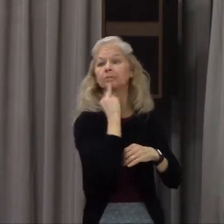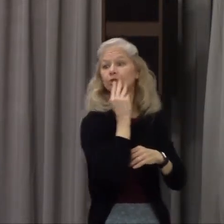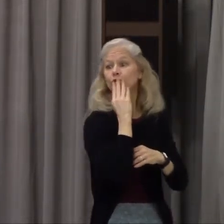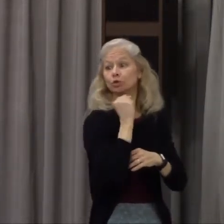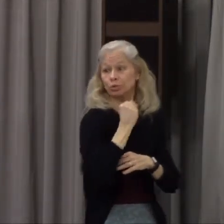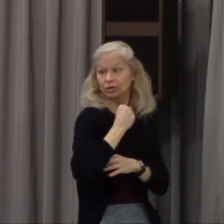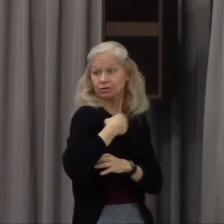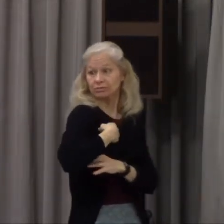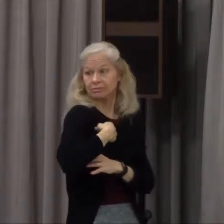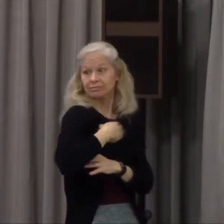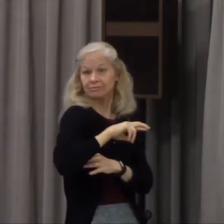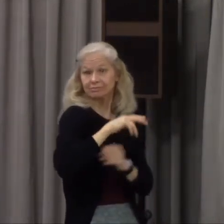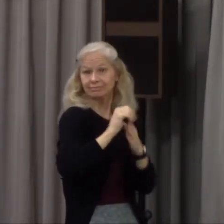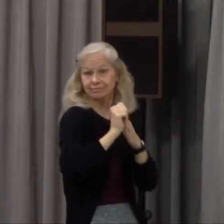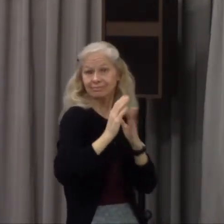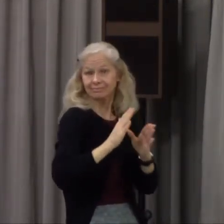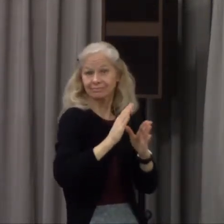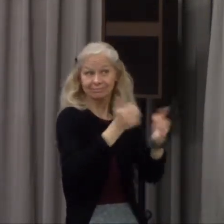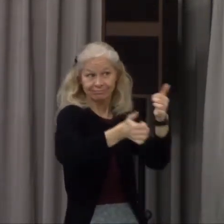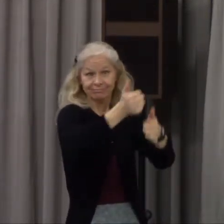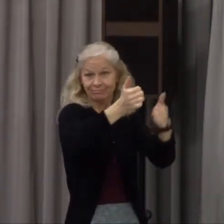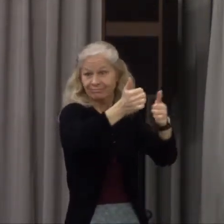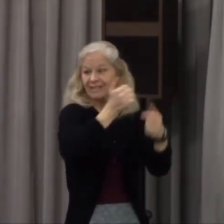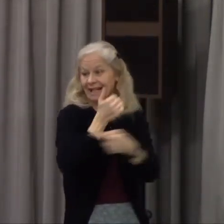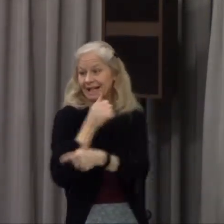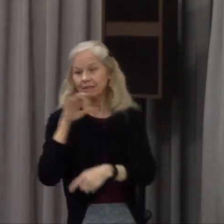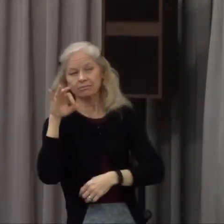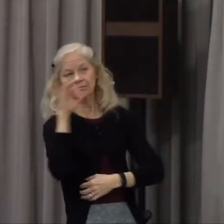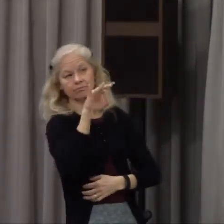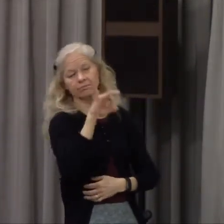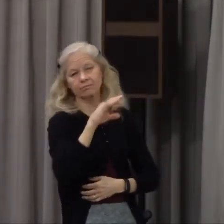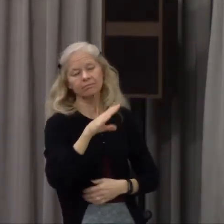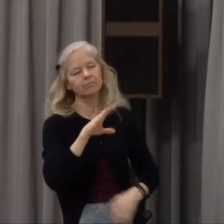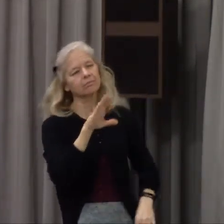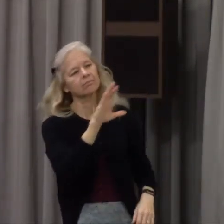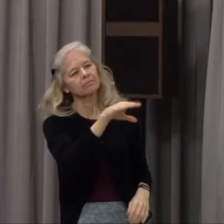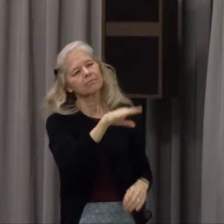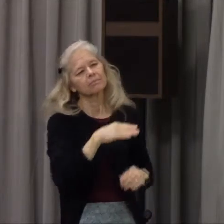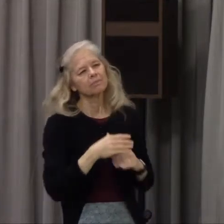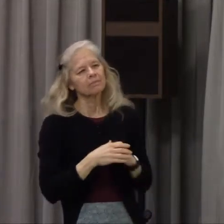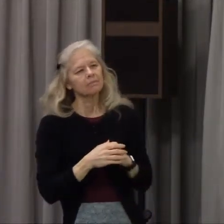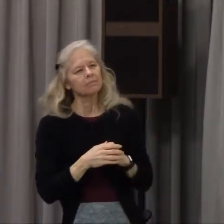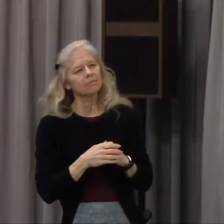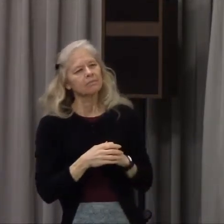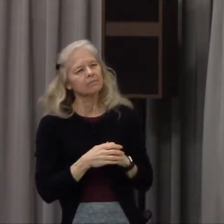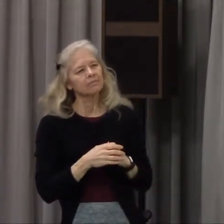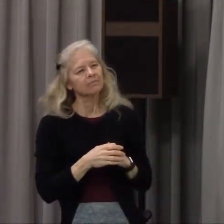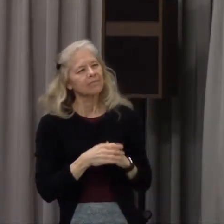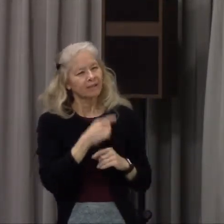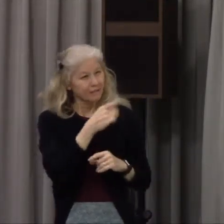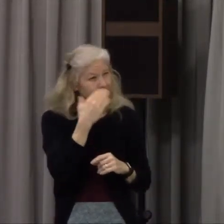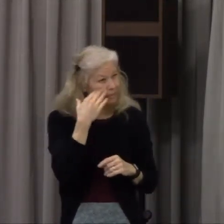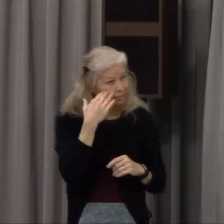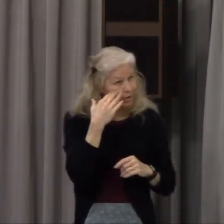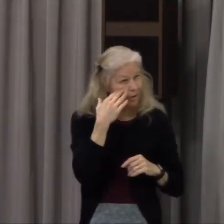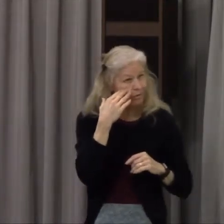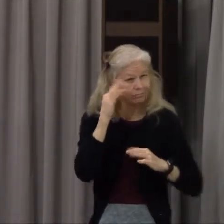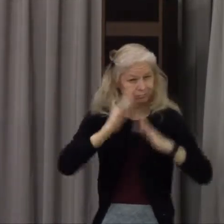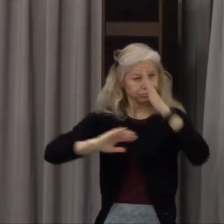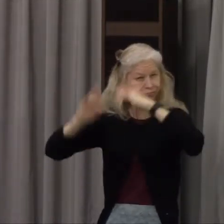persecuted? They have slain them which showed before of the coming of the just one. Who's that? Jesus. Of